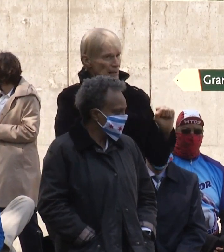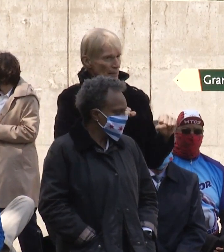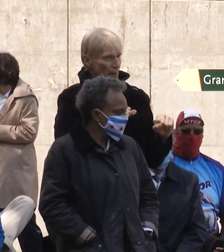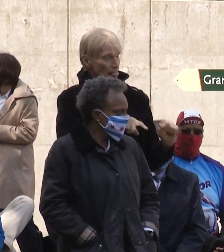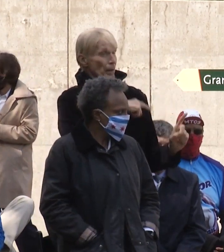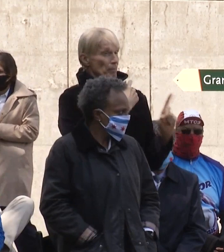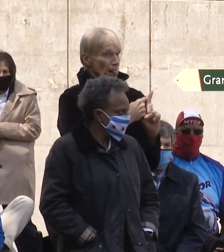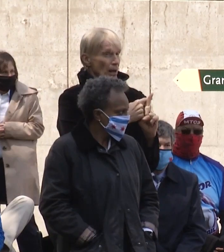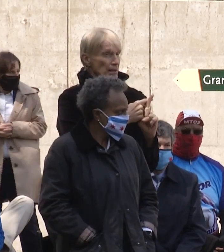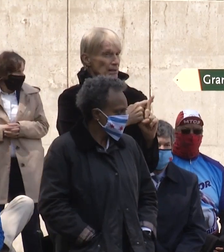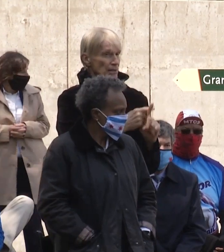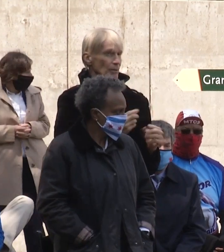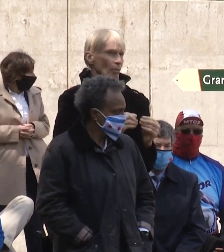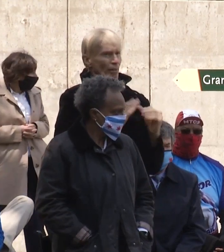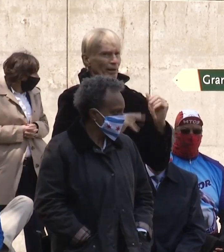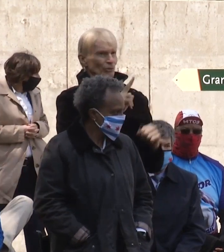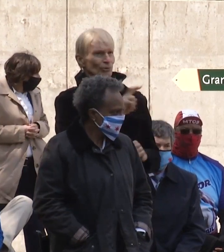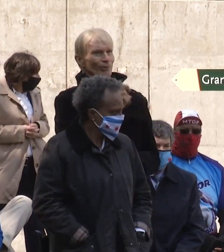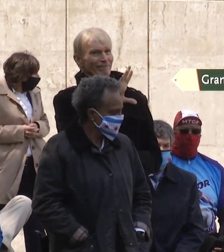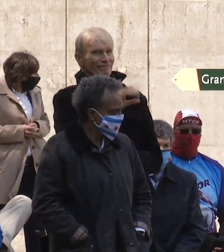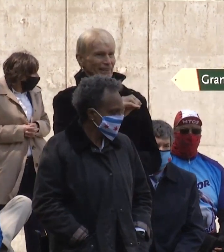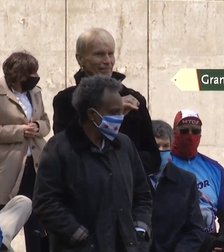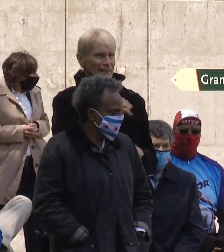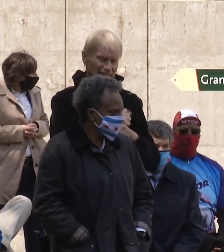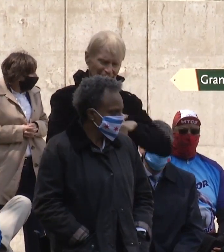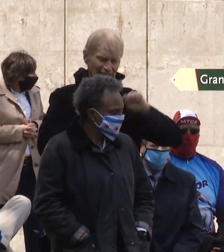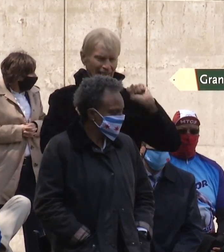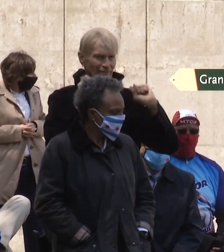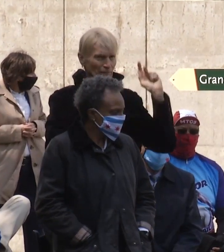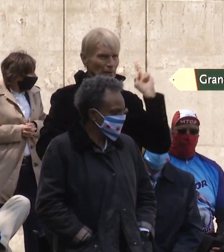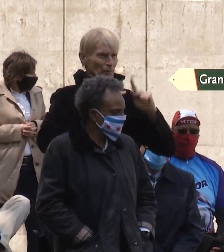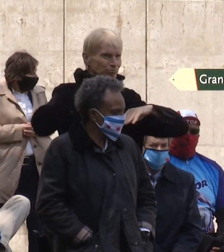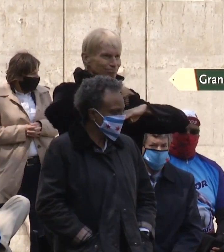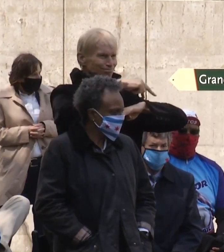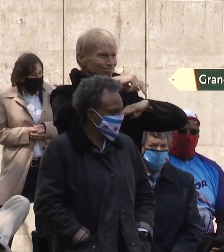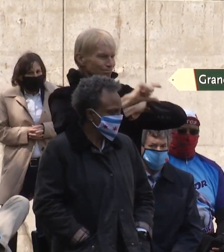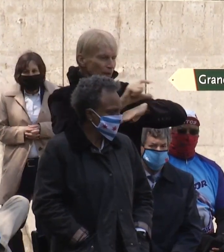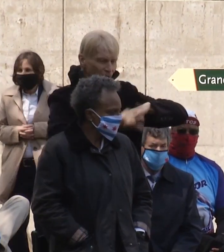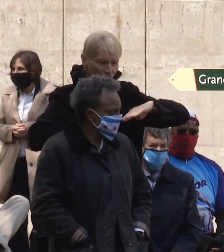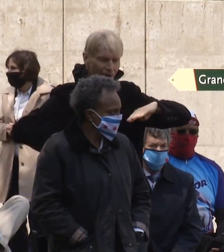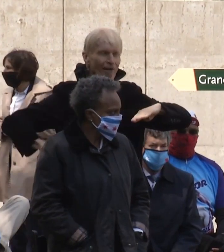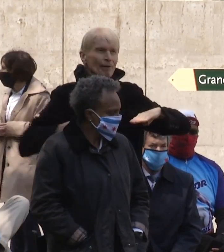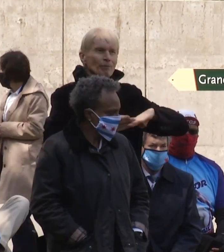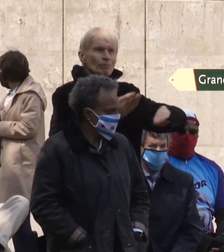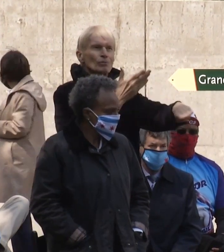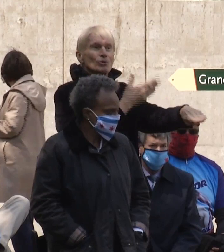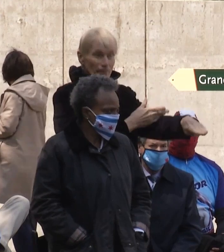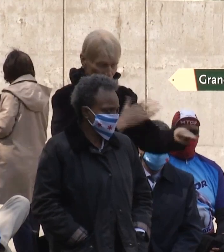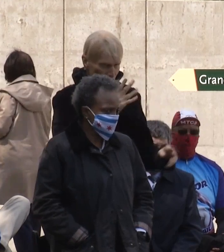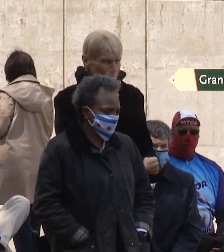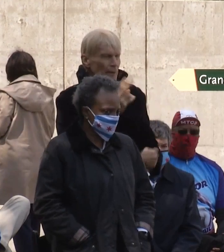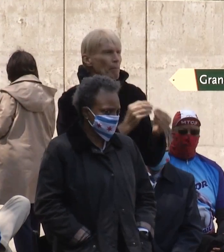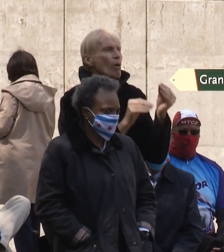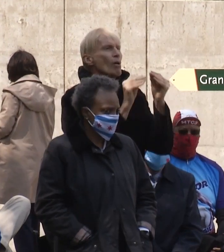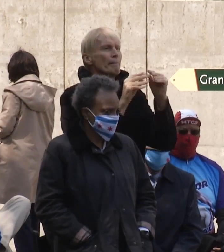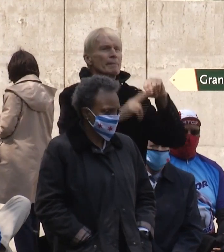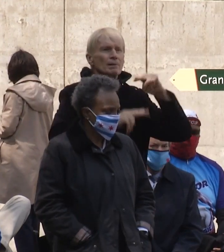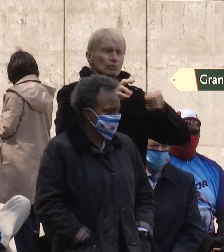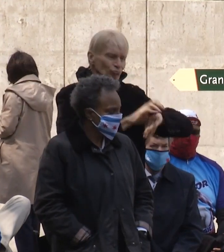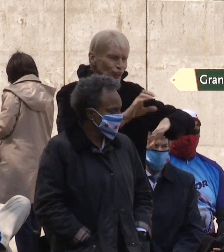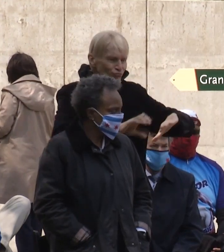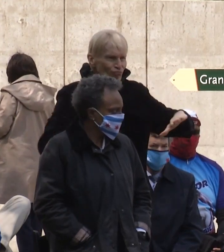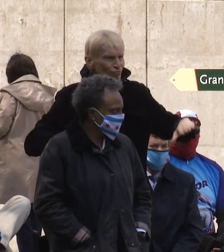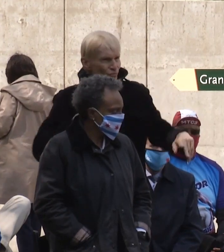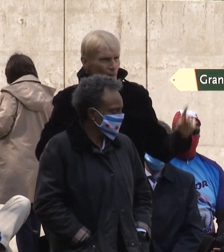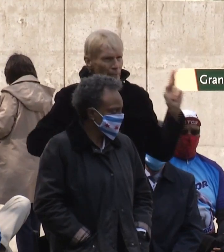to that the more than 250 pedestrian safety improvements we did during COVID this past year. You'll see more of those coming forward. It's all